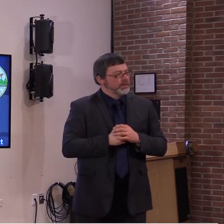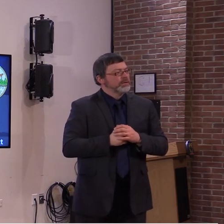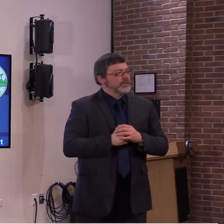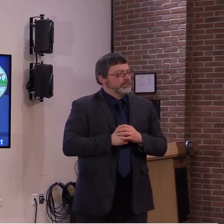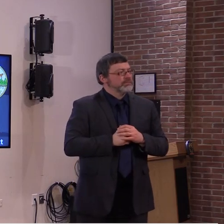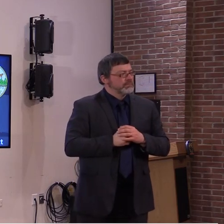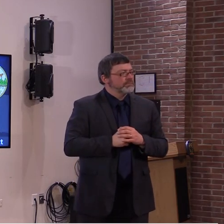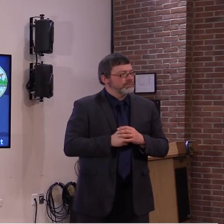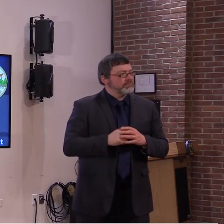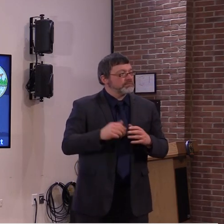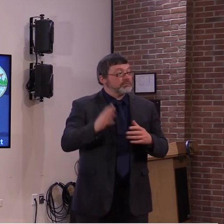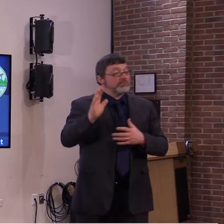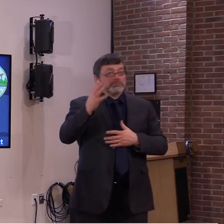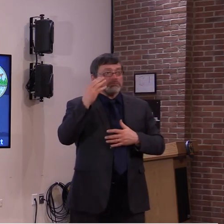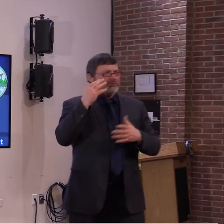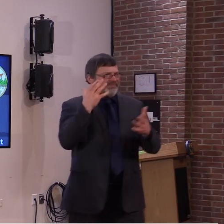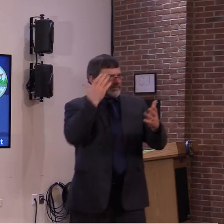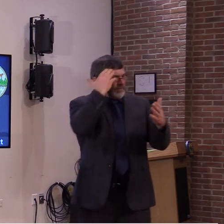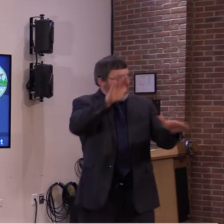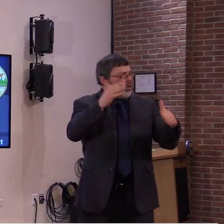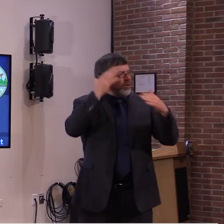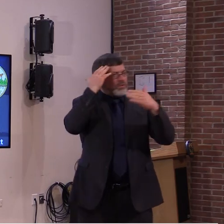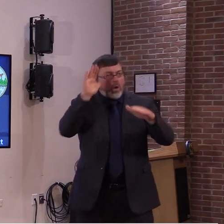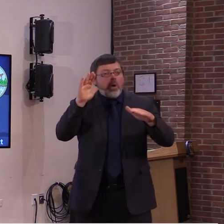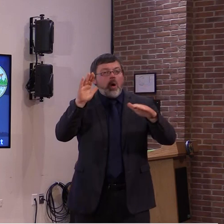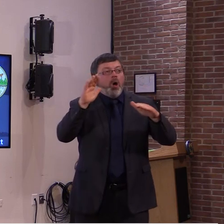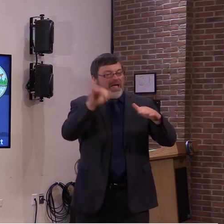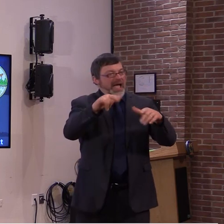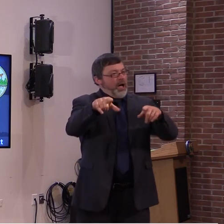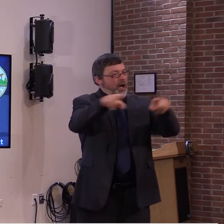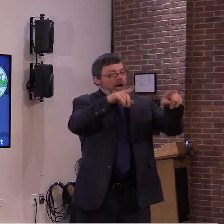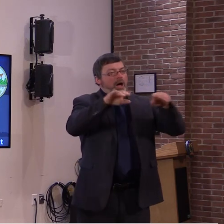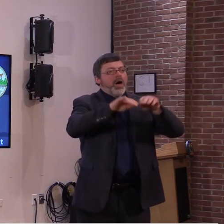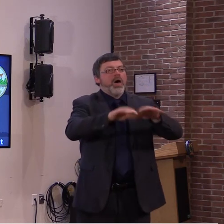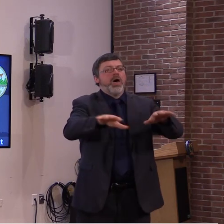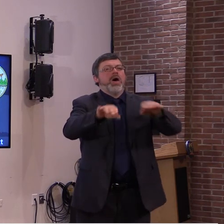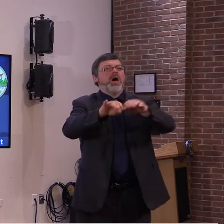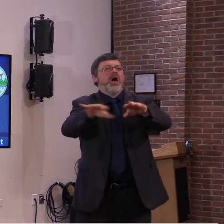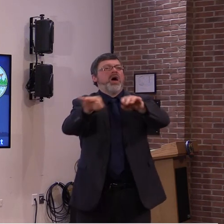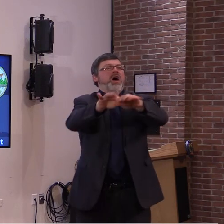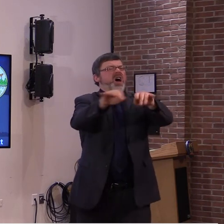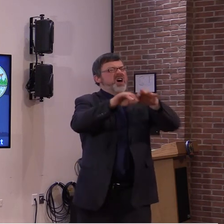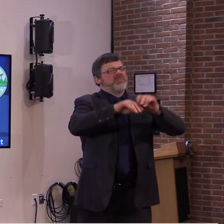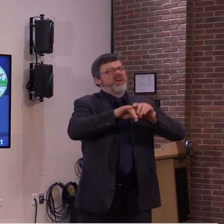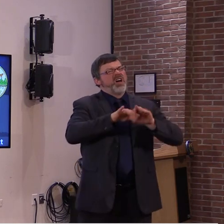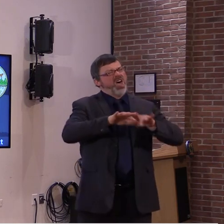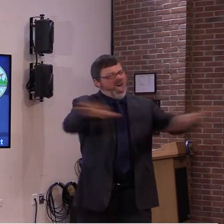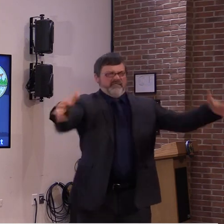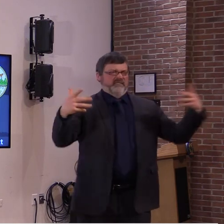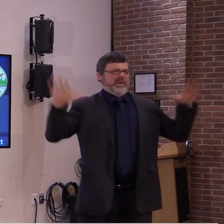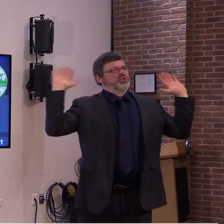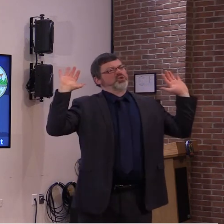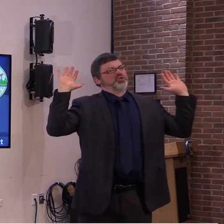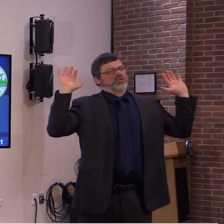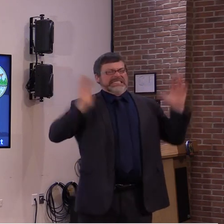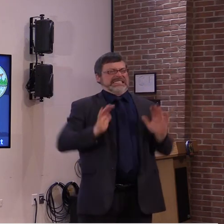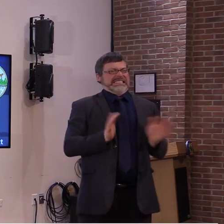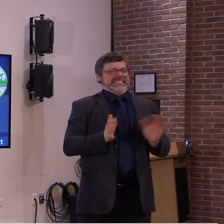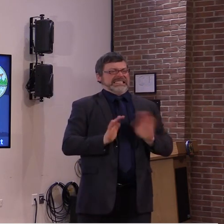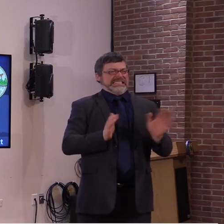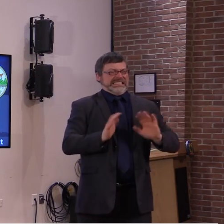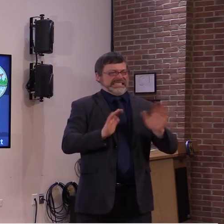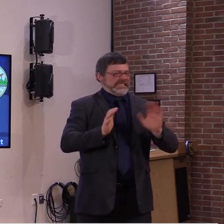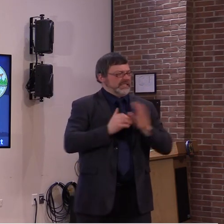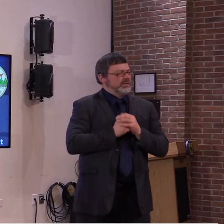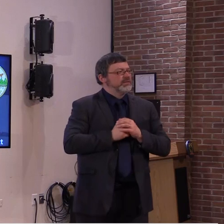from other people. One important note that I'd like to make: the other part of an effective containment